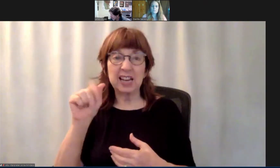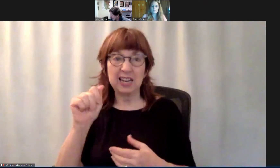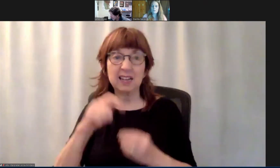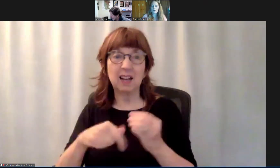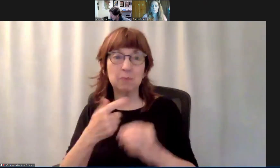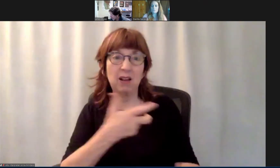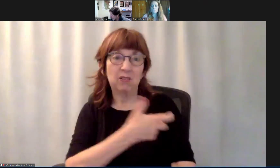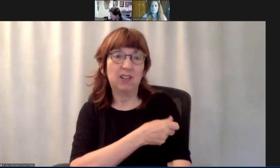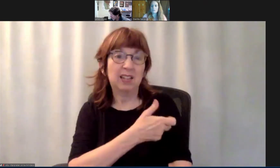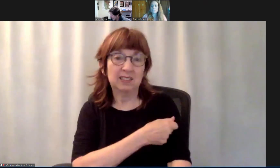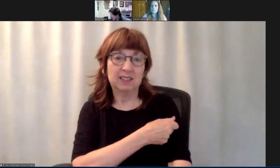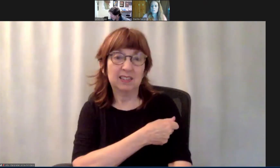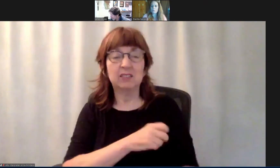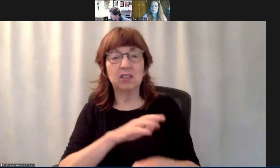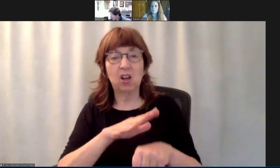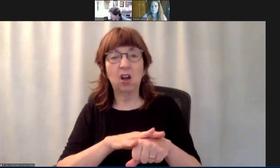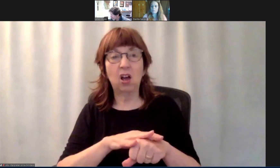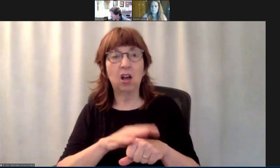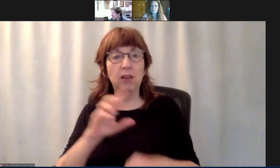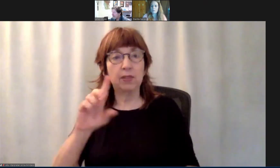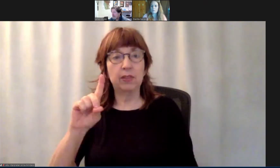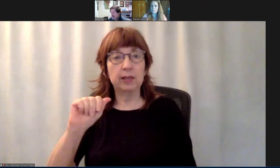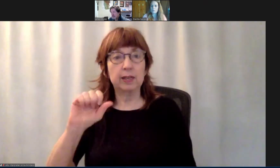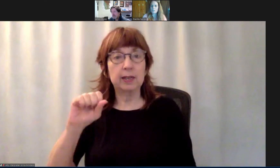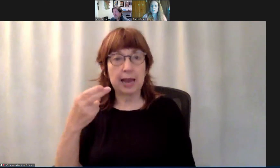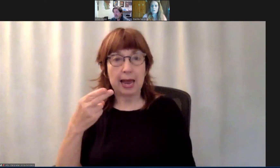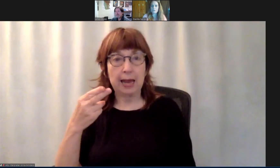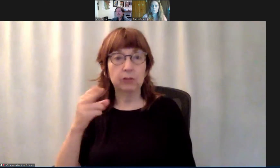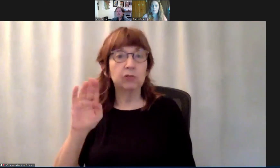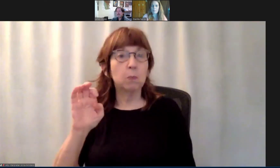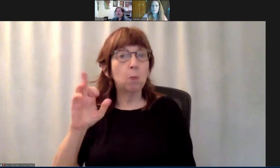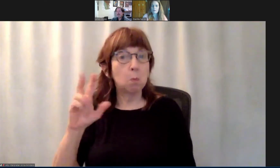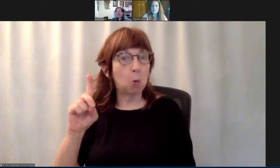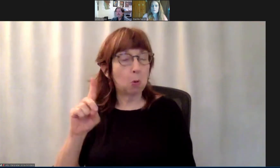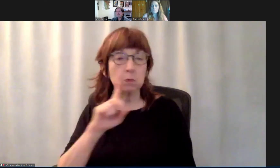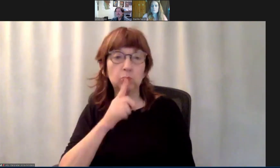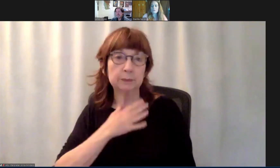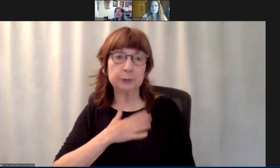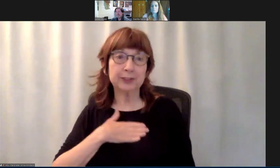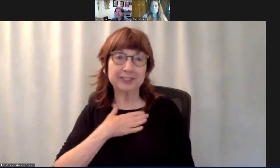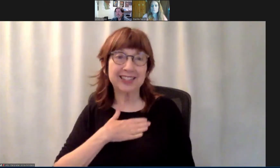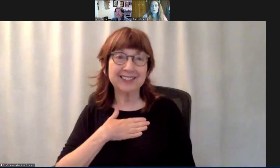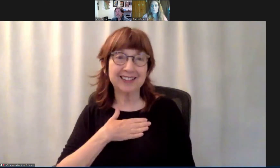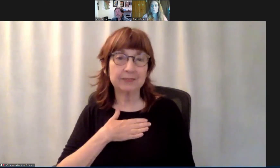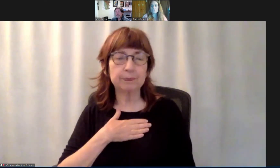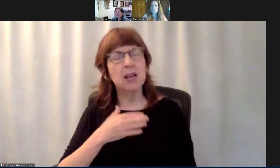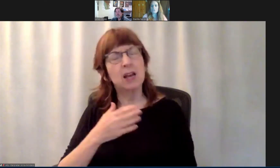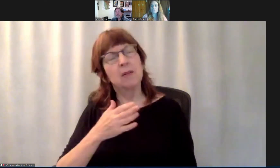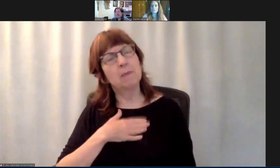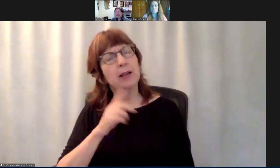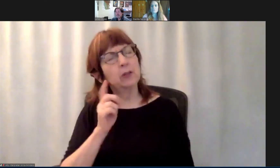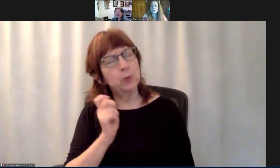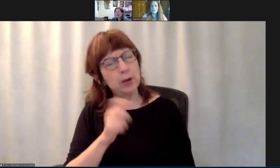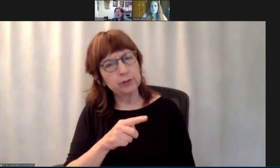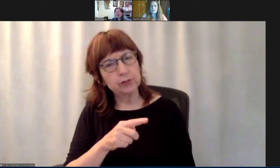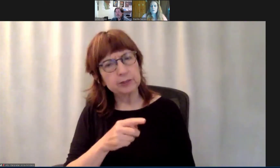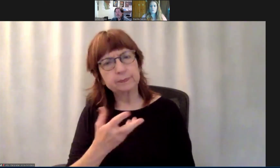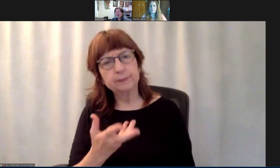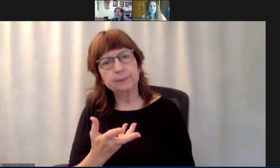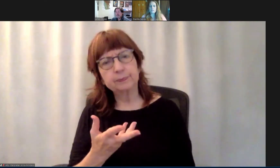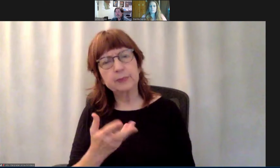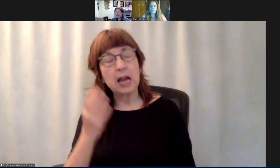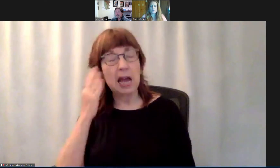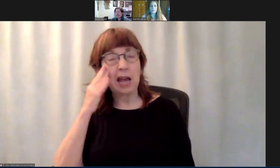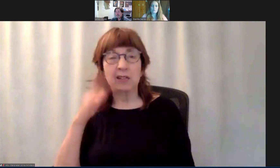vaccines on the dashboard. I really appreciate that. Okay. So my question is, I